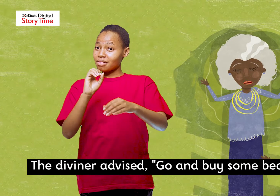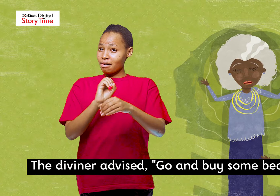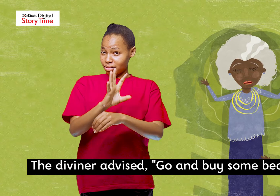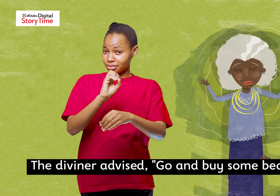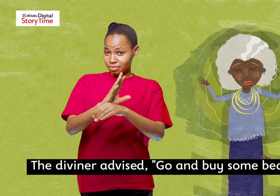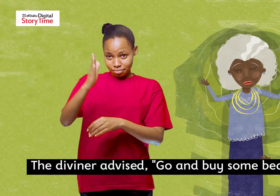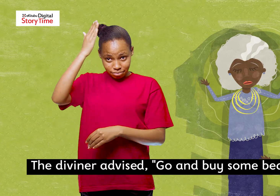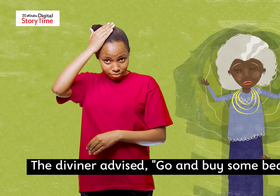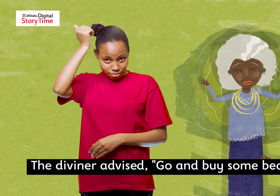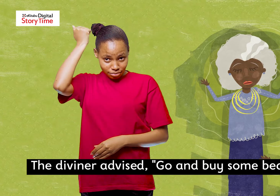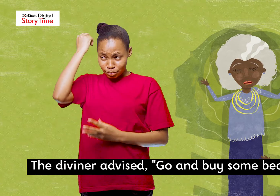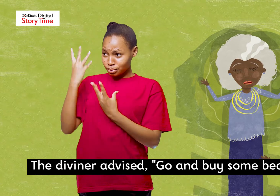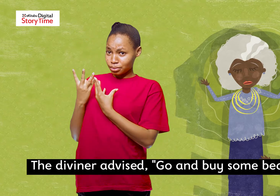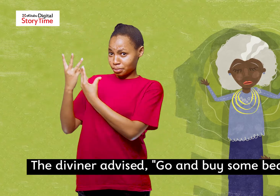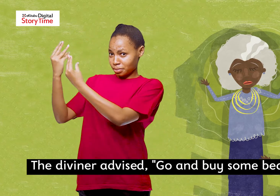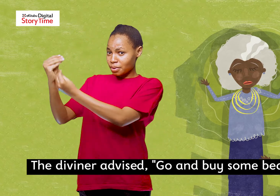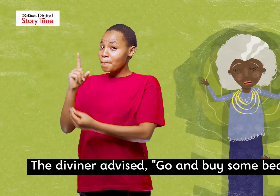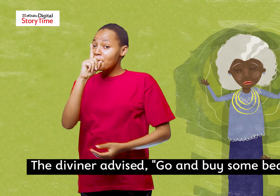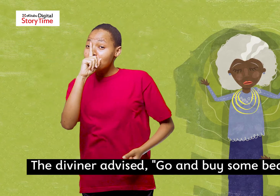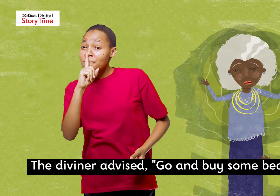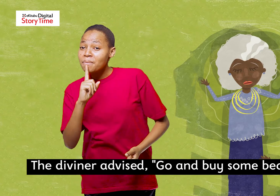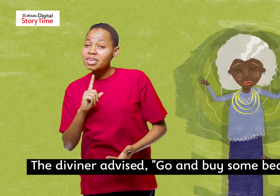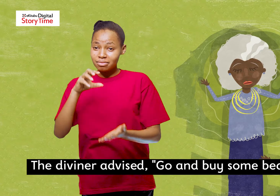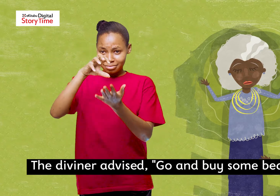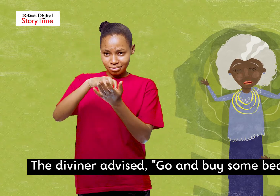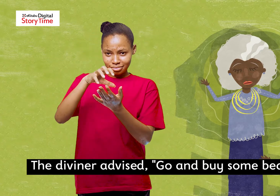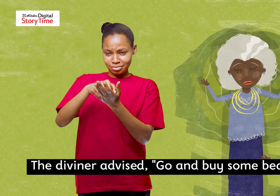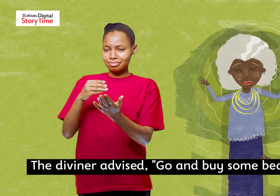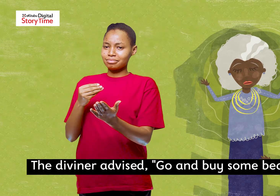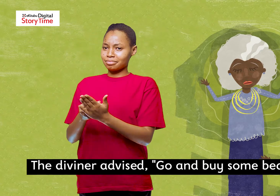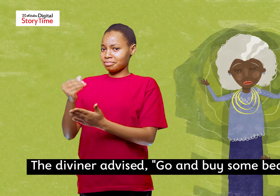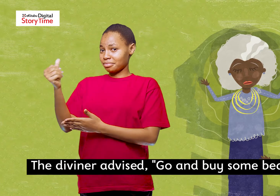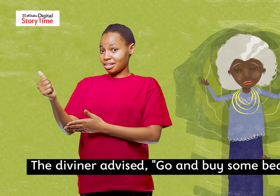The diviner advised, "Go and buy some bean cakes.